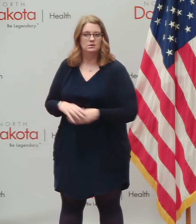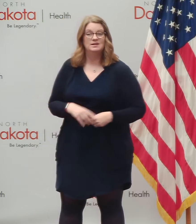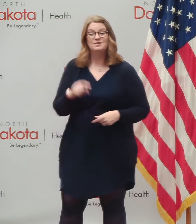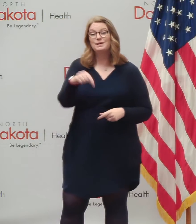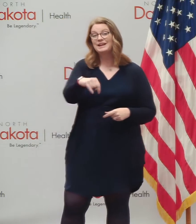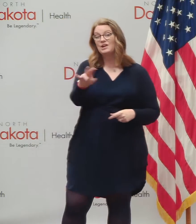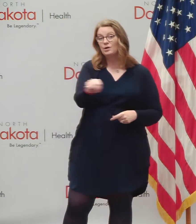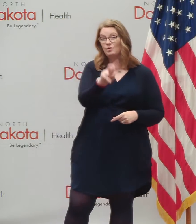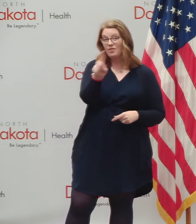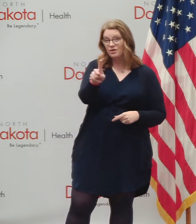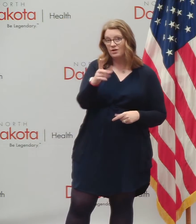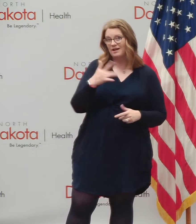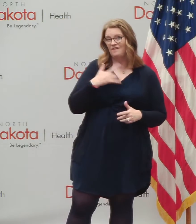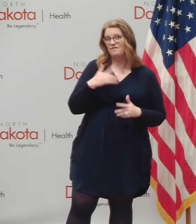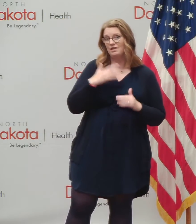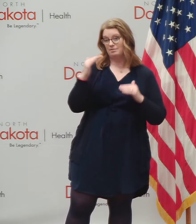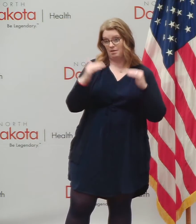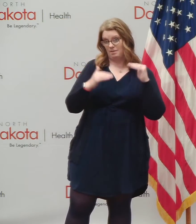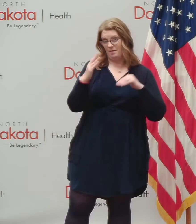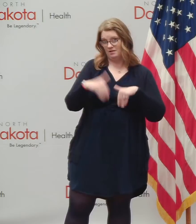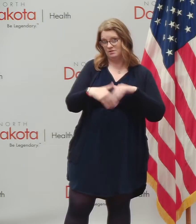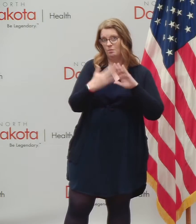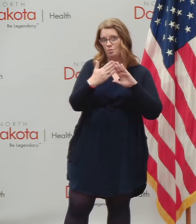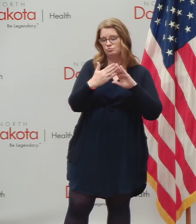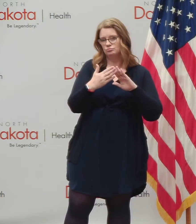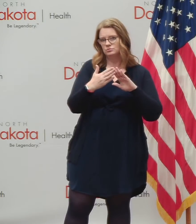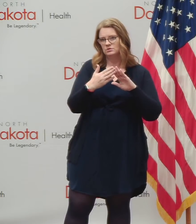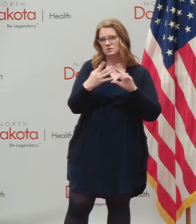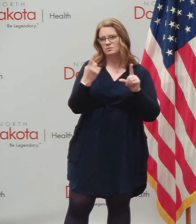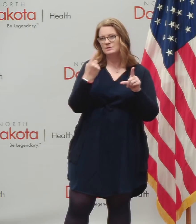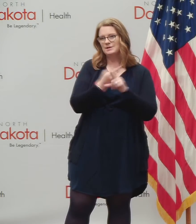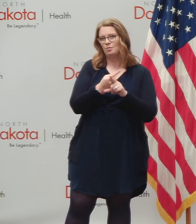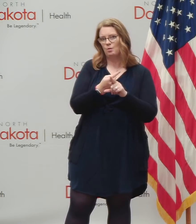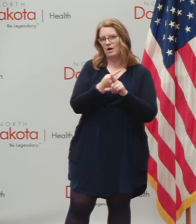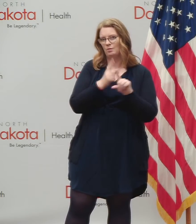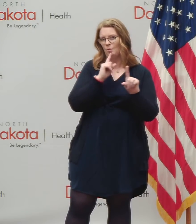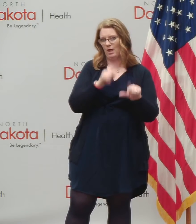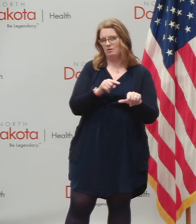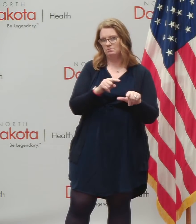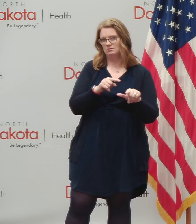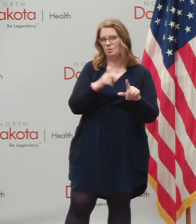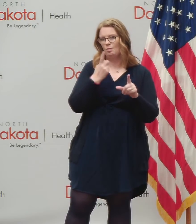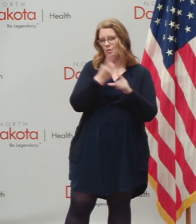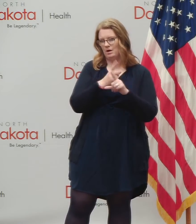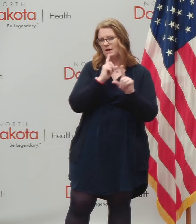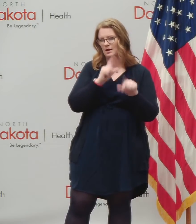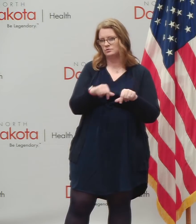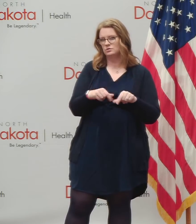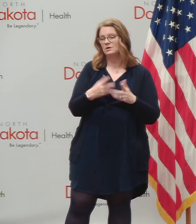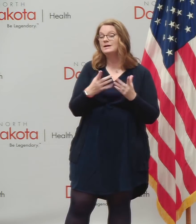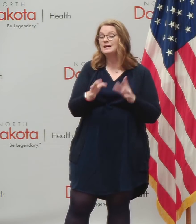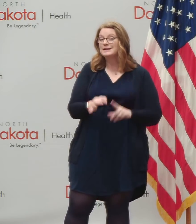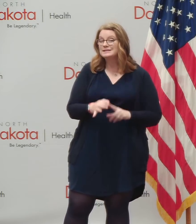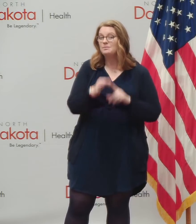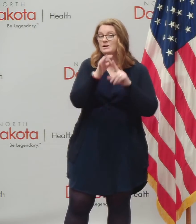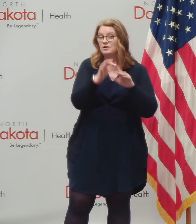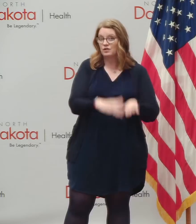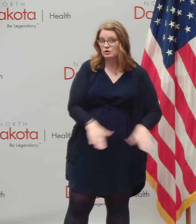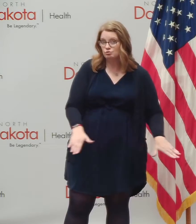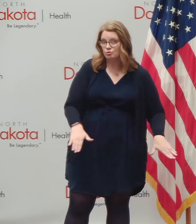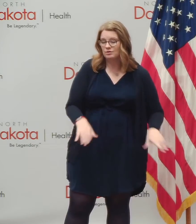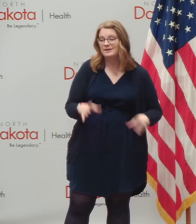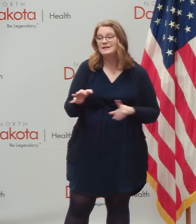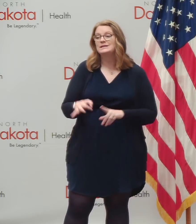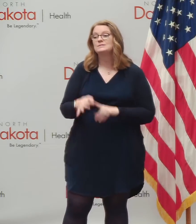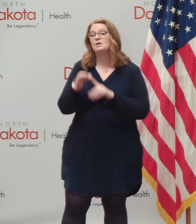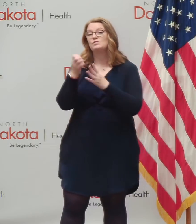see that the balanced approach was the right solution for our children and for our economy